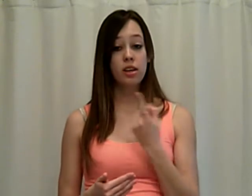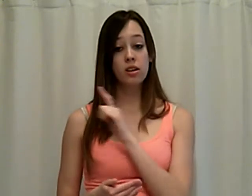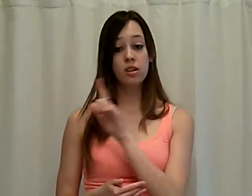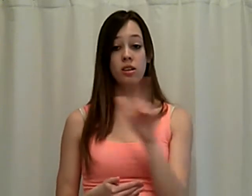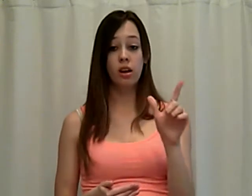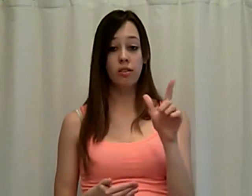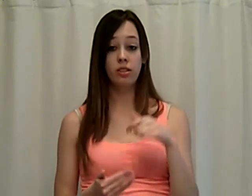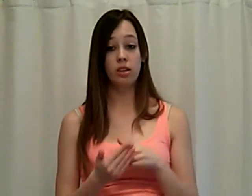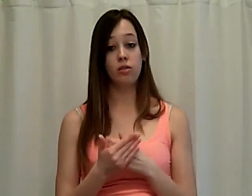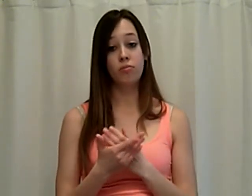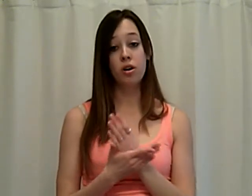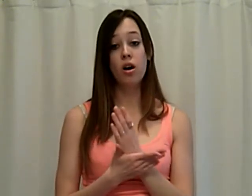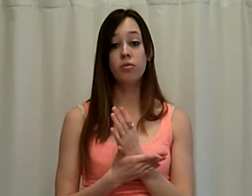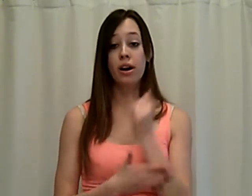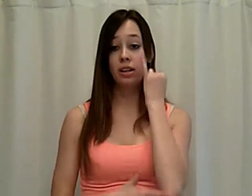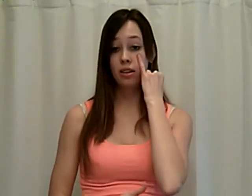everything will be alright if